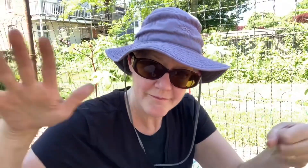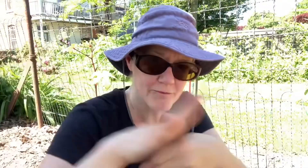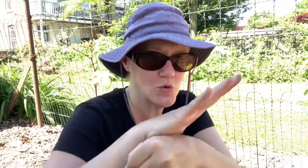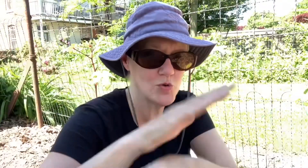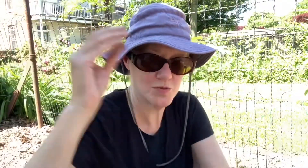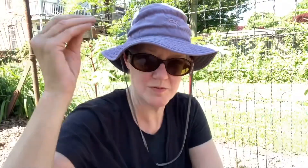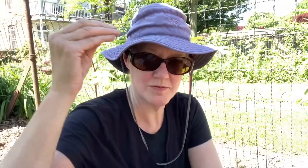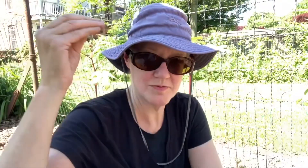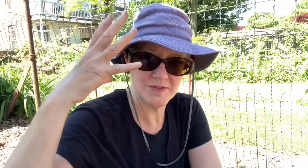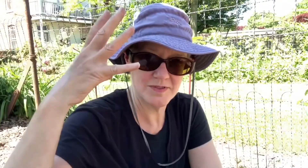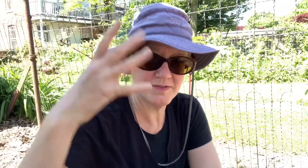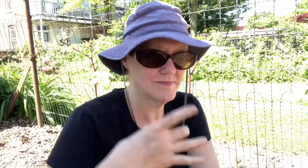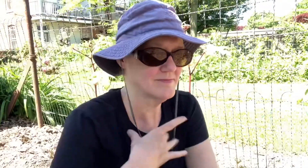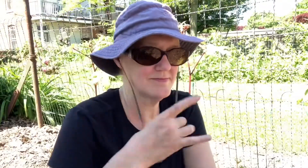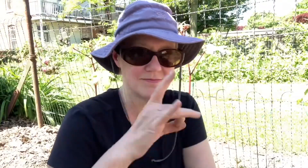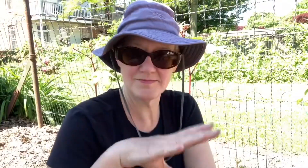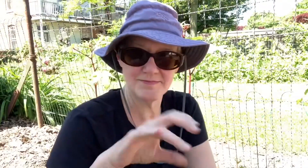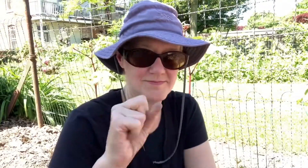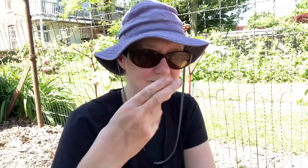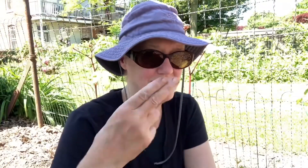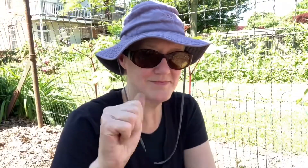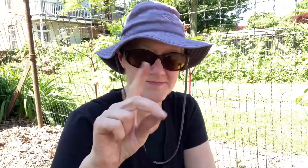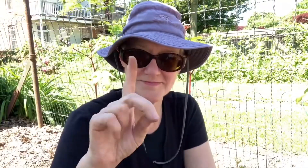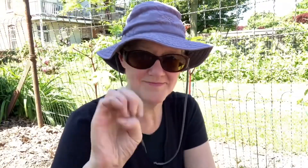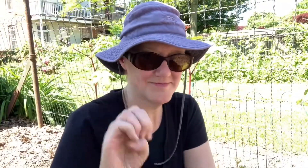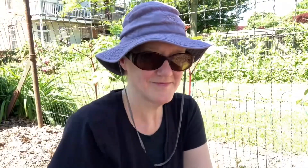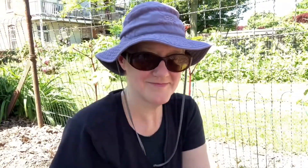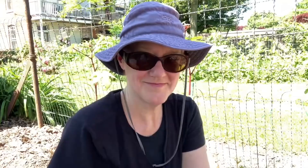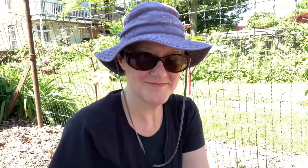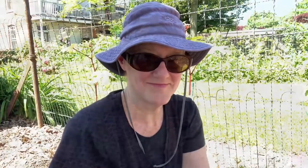But peppers do need full sun. They really don't like to be in the shade.